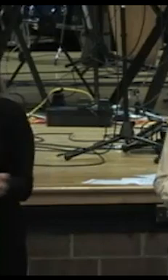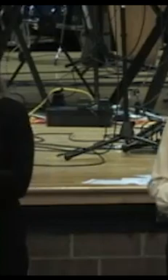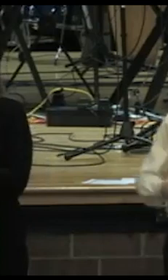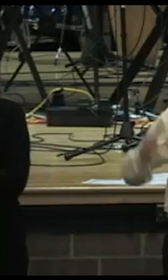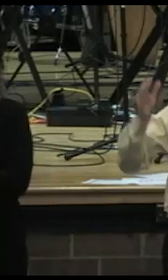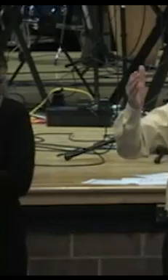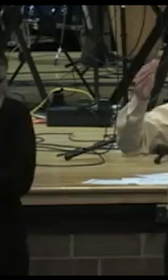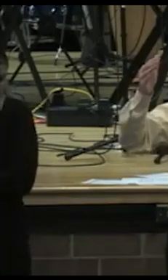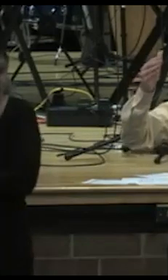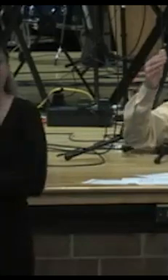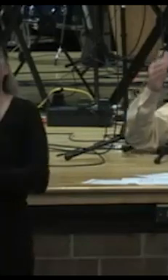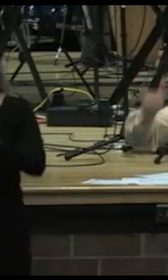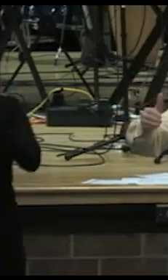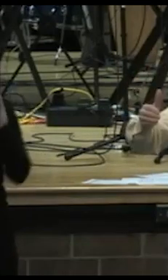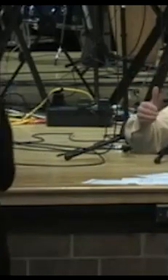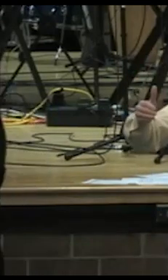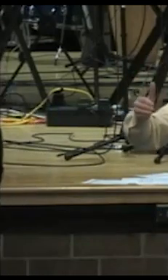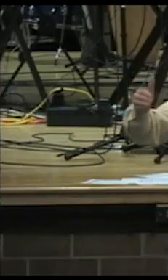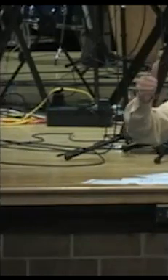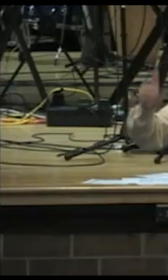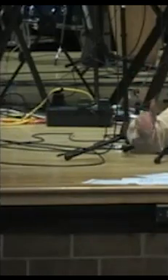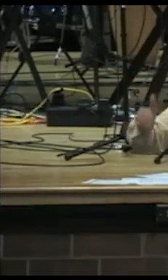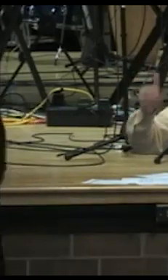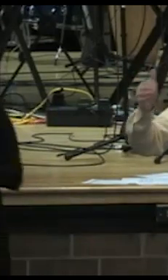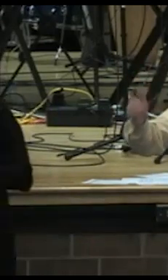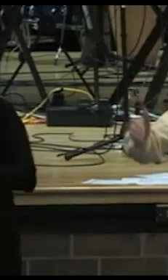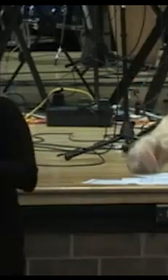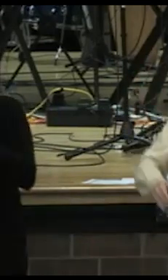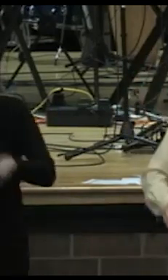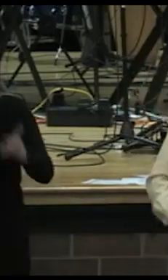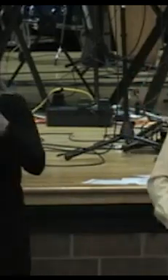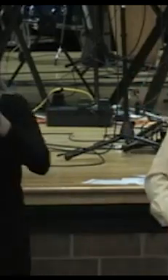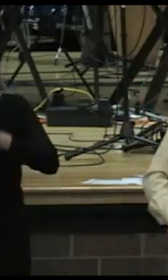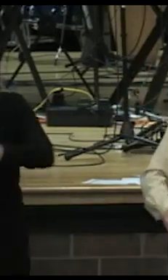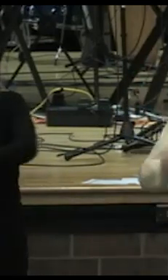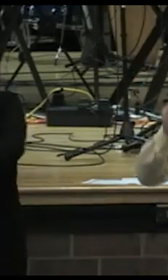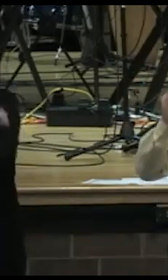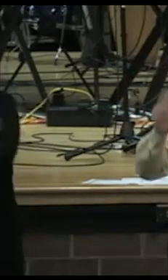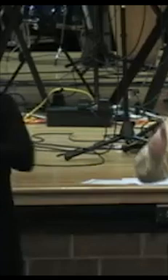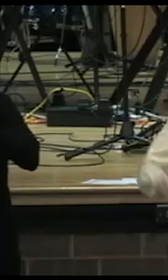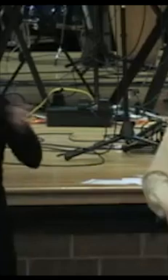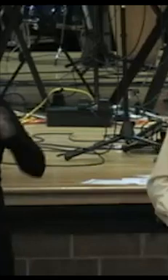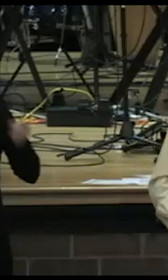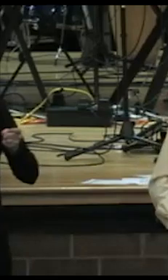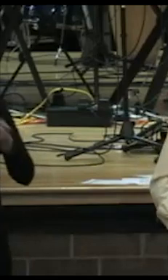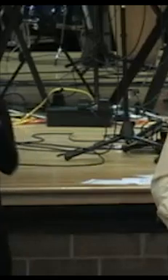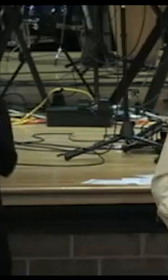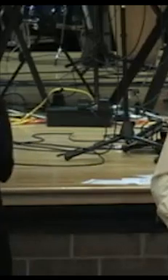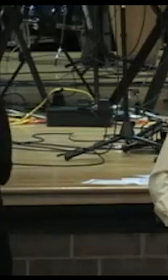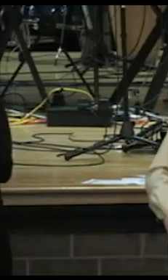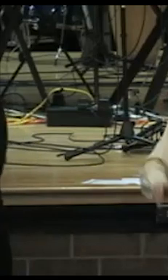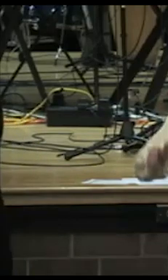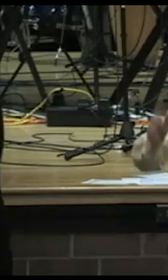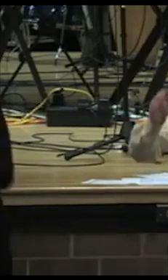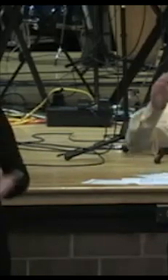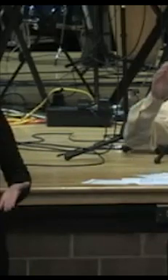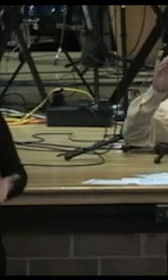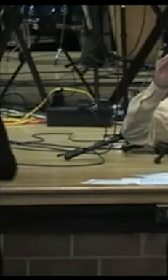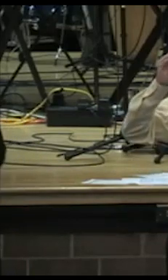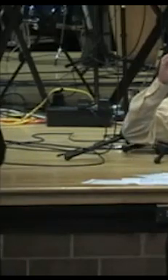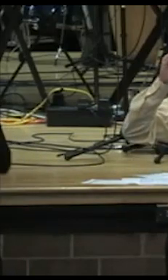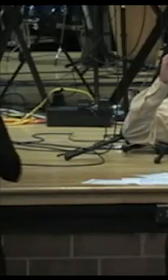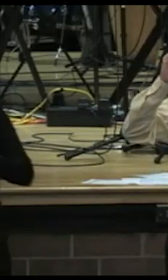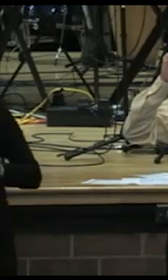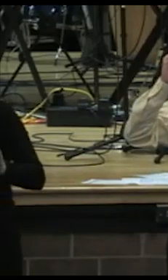home will be a place where God's authority and presence reigns. If you want that, say amen. We pray that our homes,